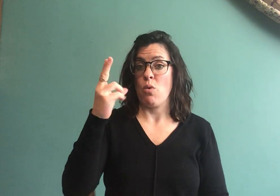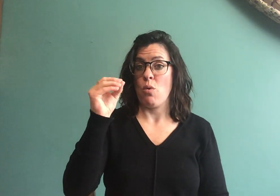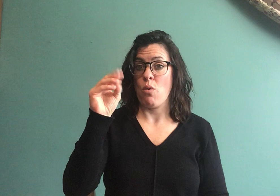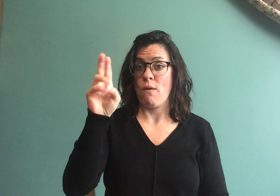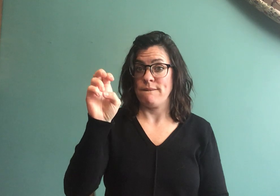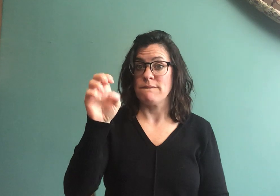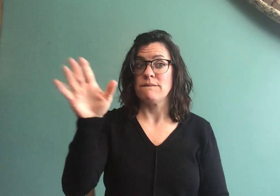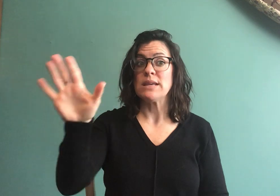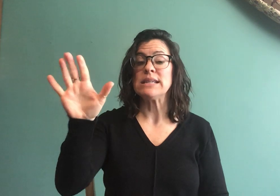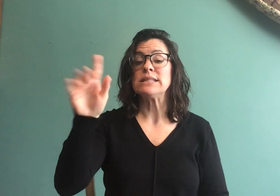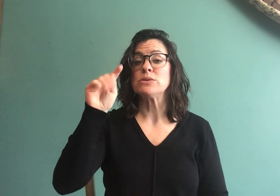cool. Just so we